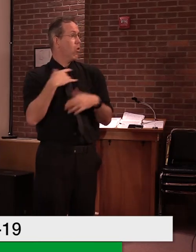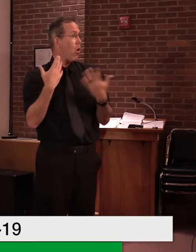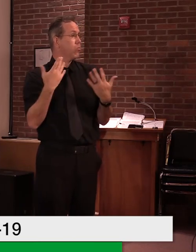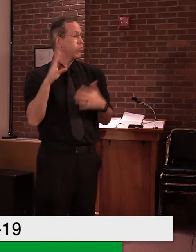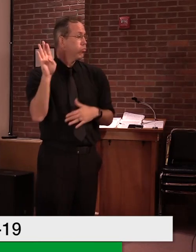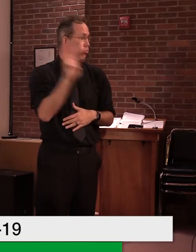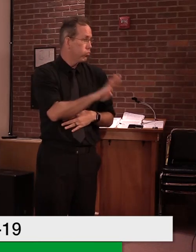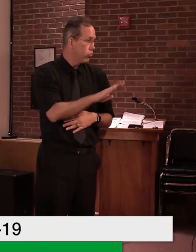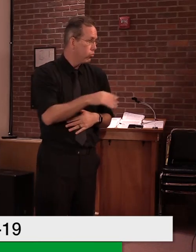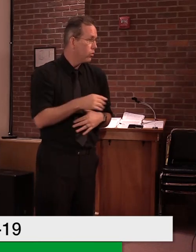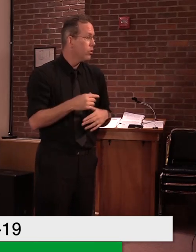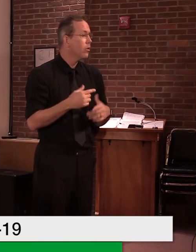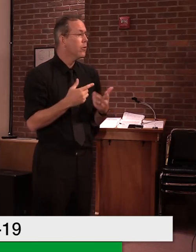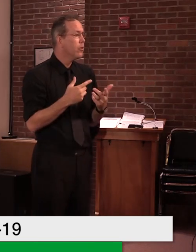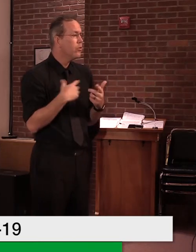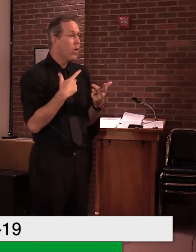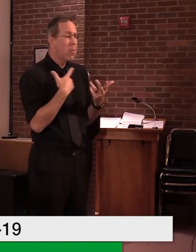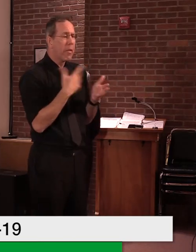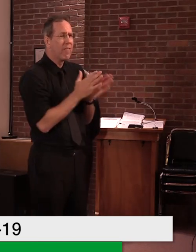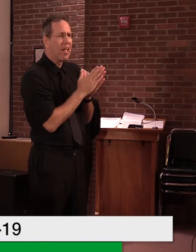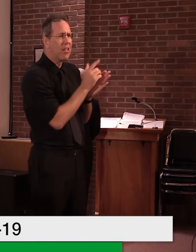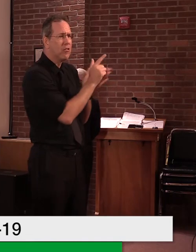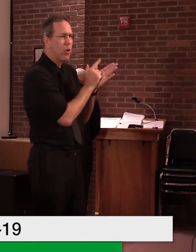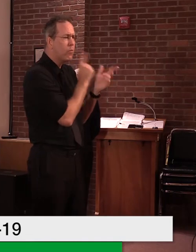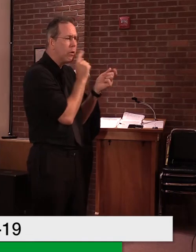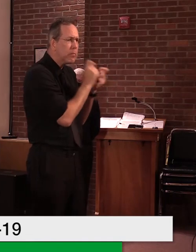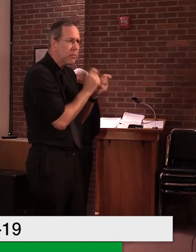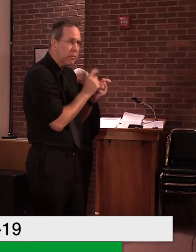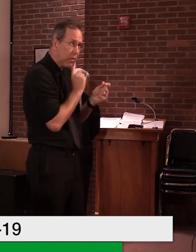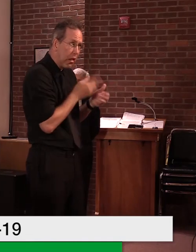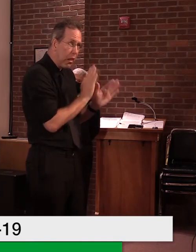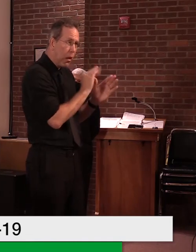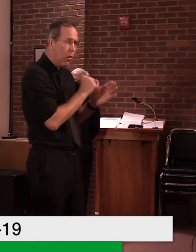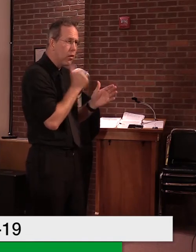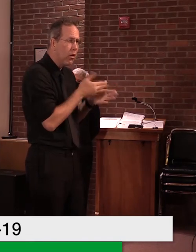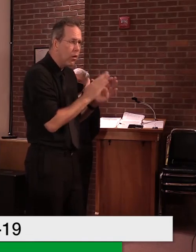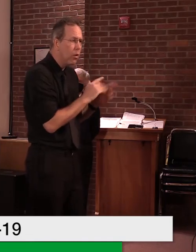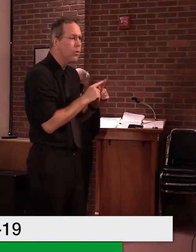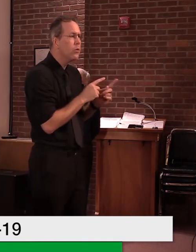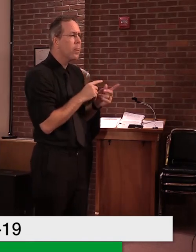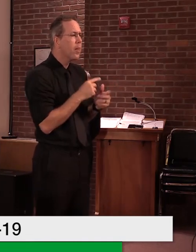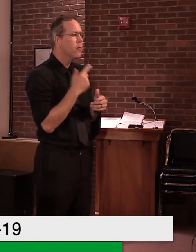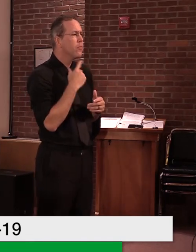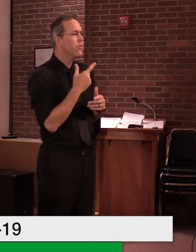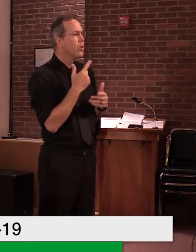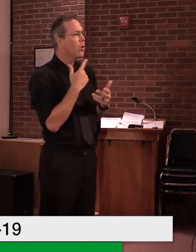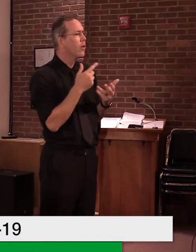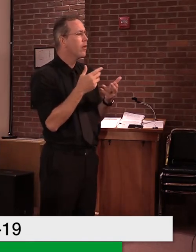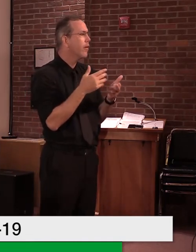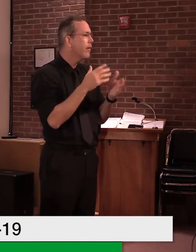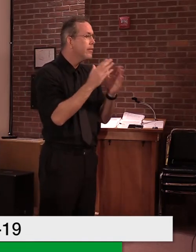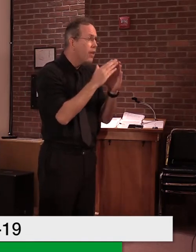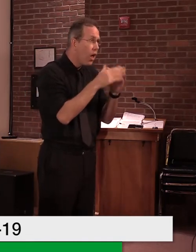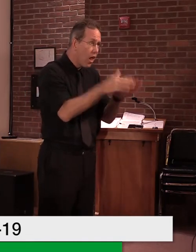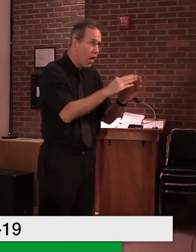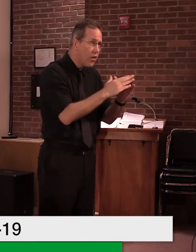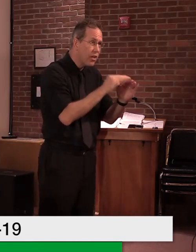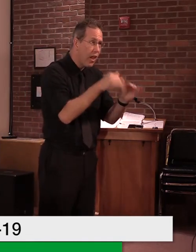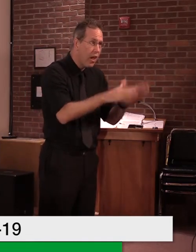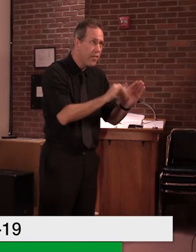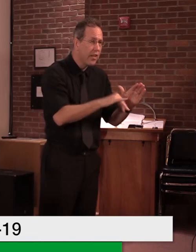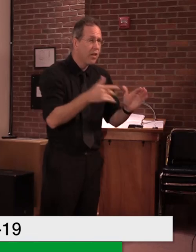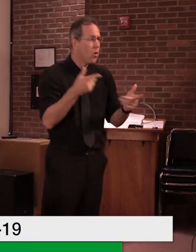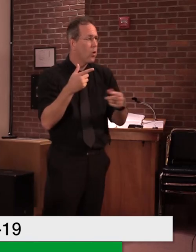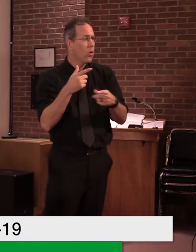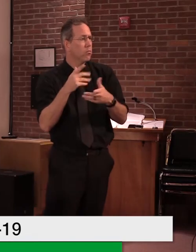attorney, or maybe even the Vermont League of Cities and Towns. We could follow up on it as well. We have legal capacity